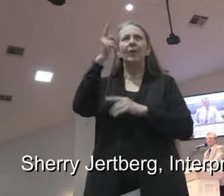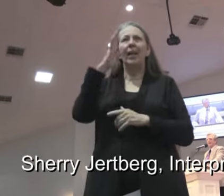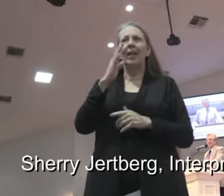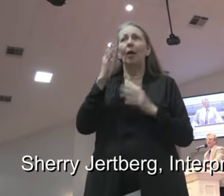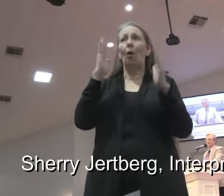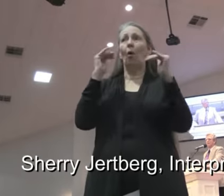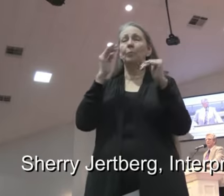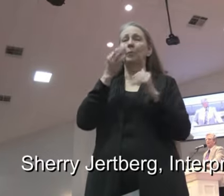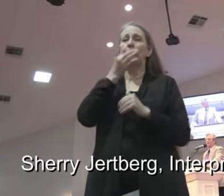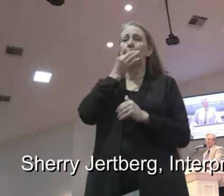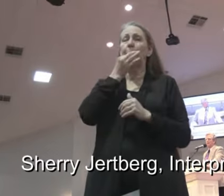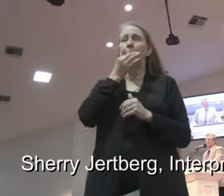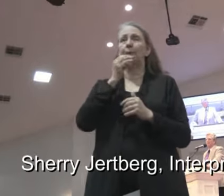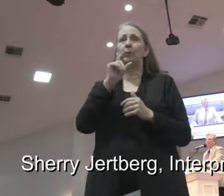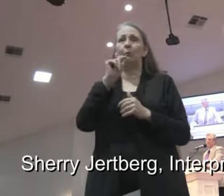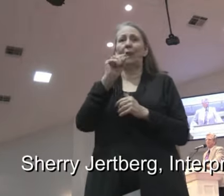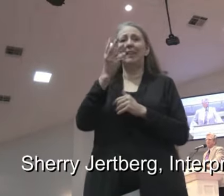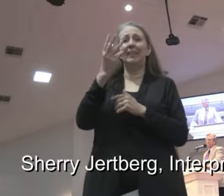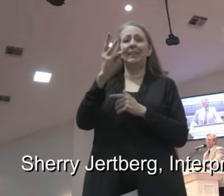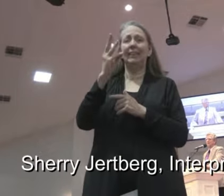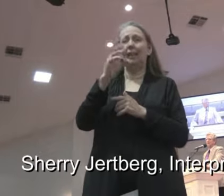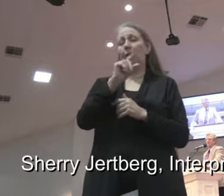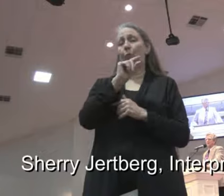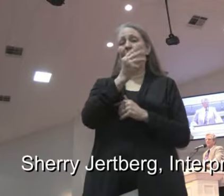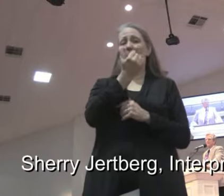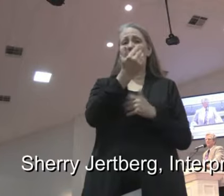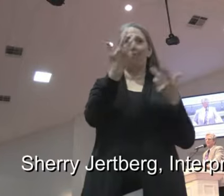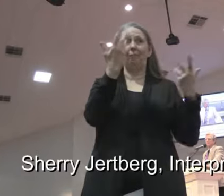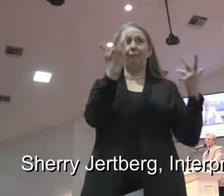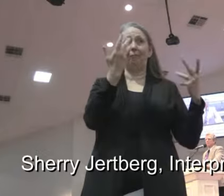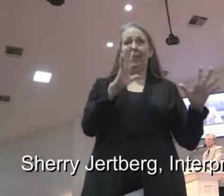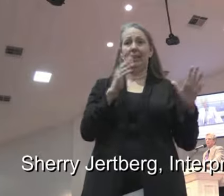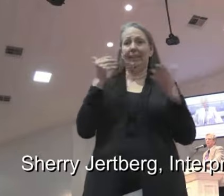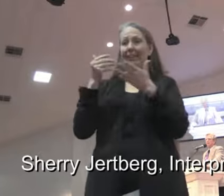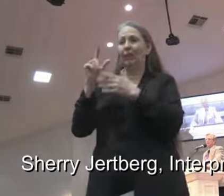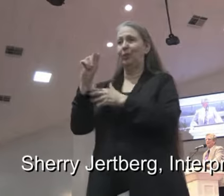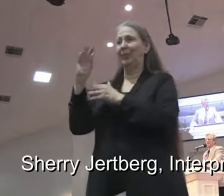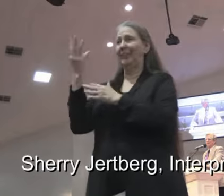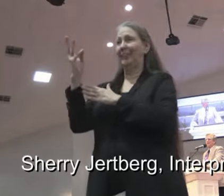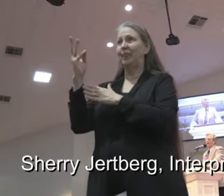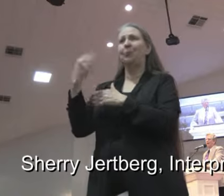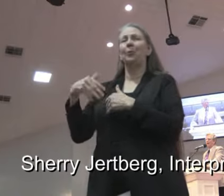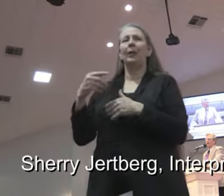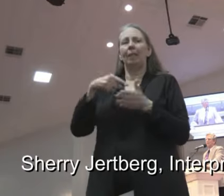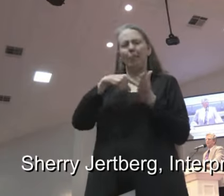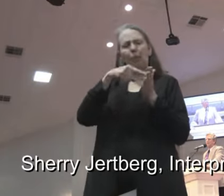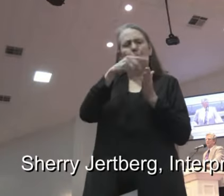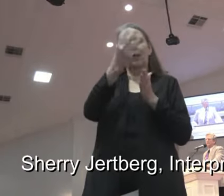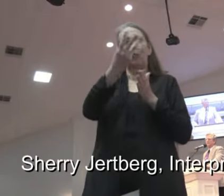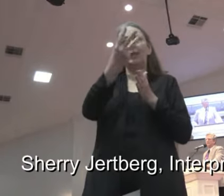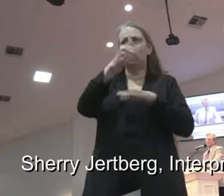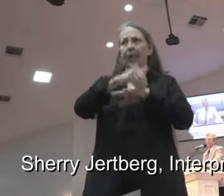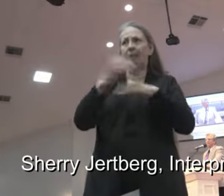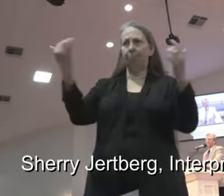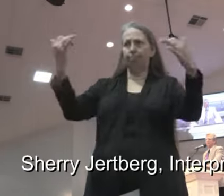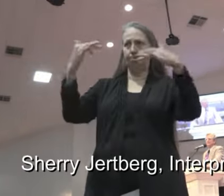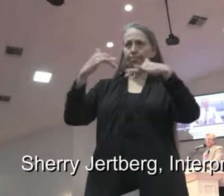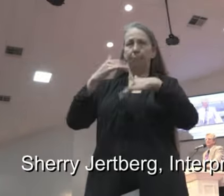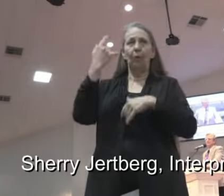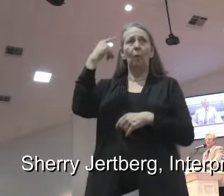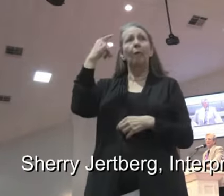we're coming to the end of something and the beginning of something. Remember, this Wednesday night, God willing, we'll meet together